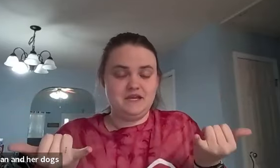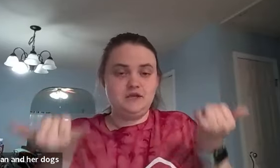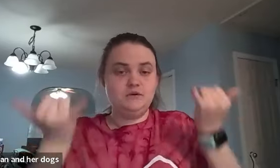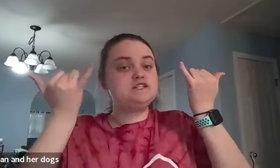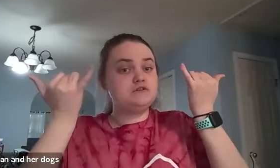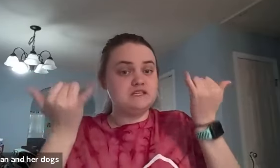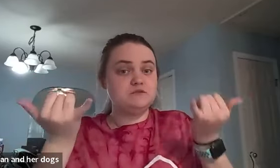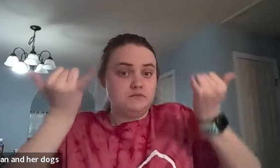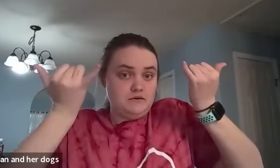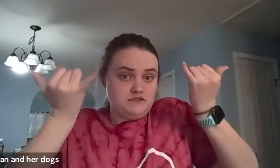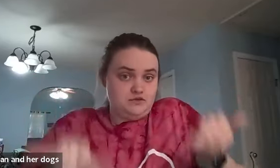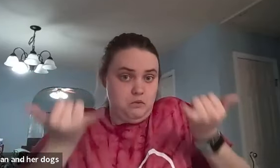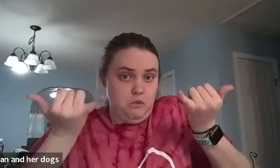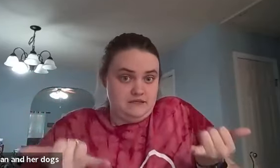And you want to make sure this one you bounce twice.